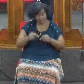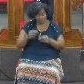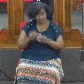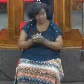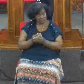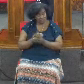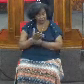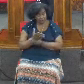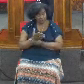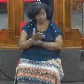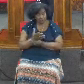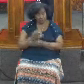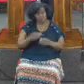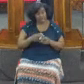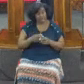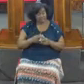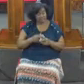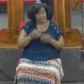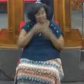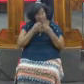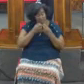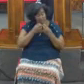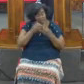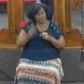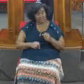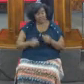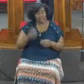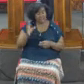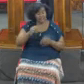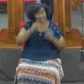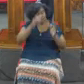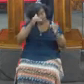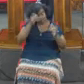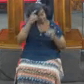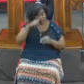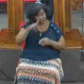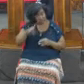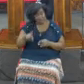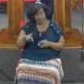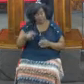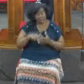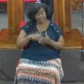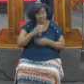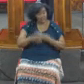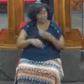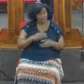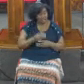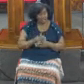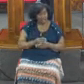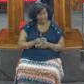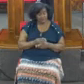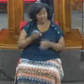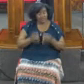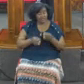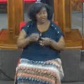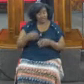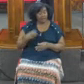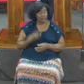be problematic. So listen, there's no hope for this world if